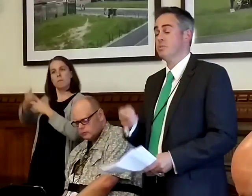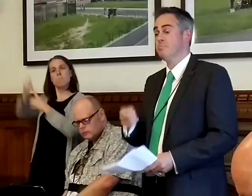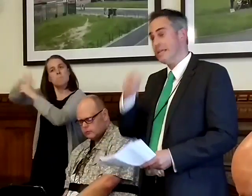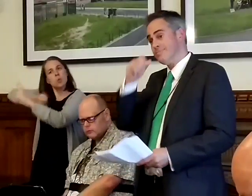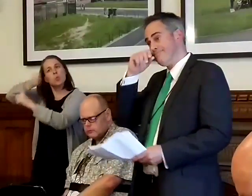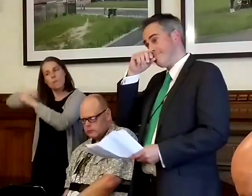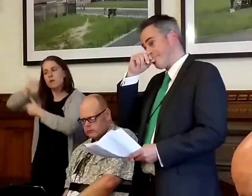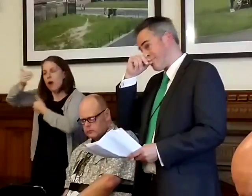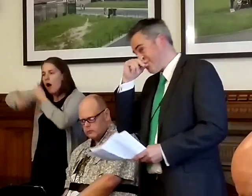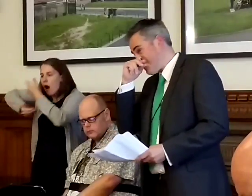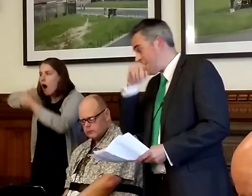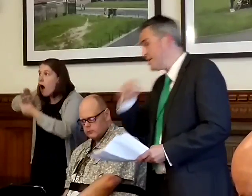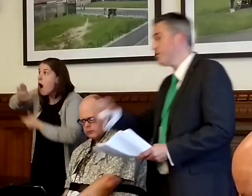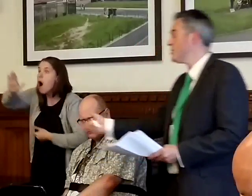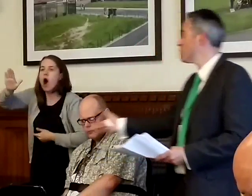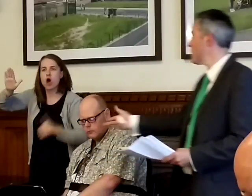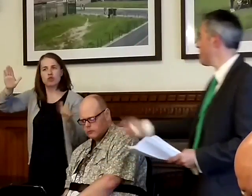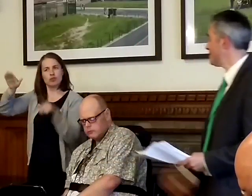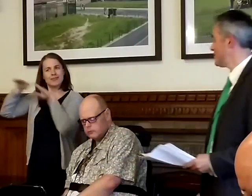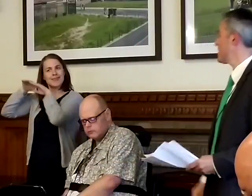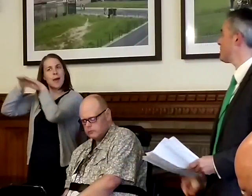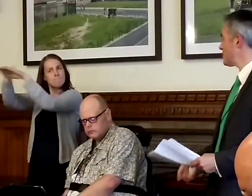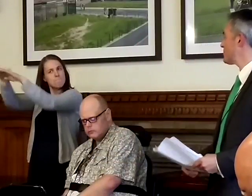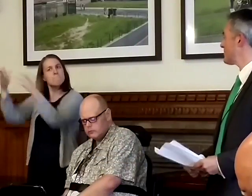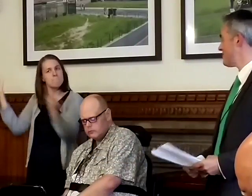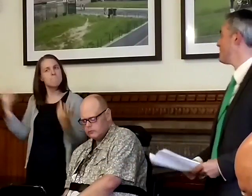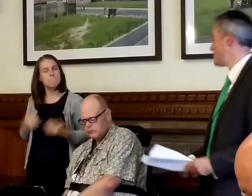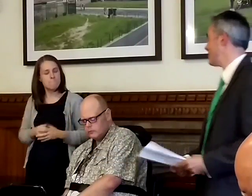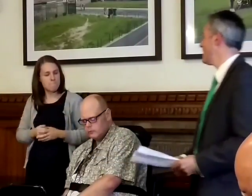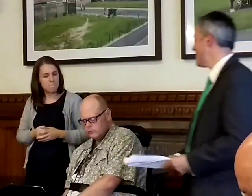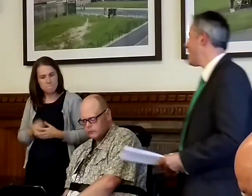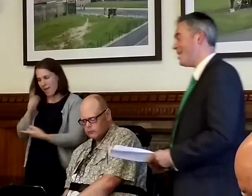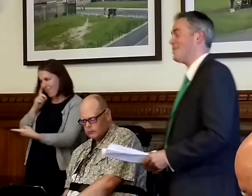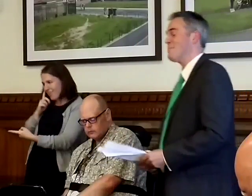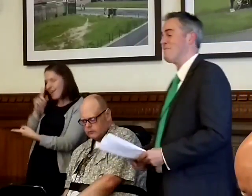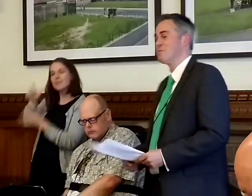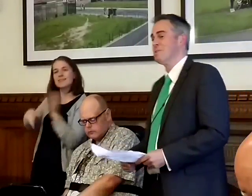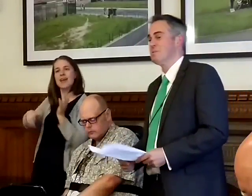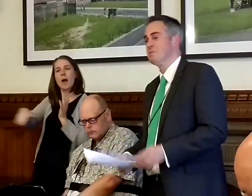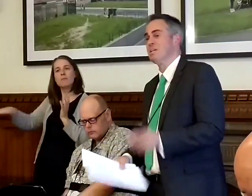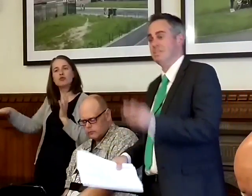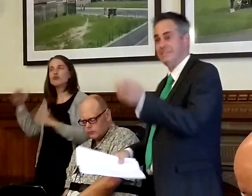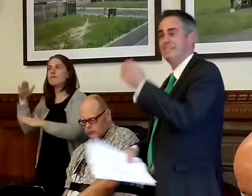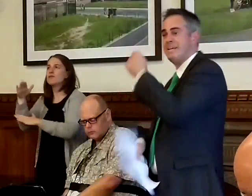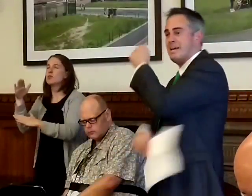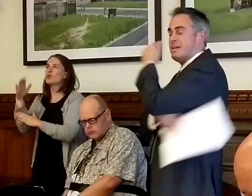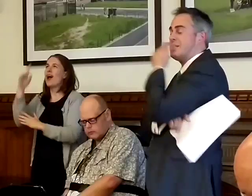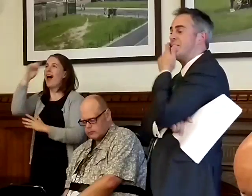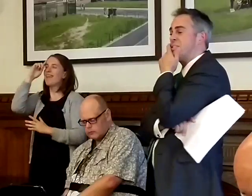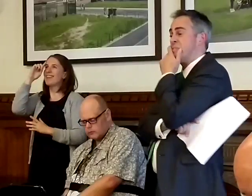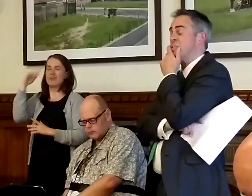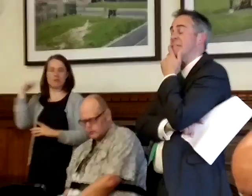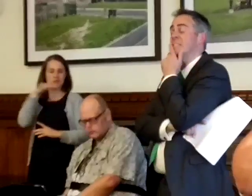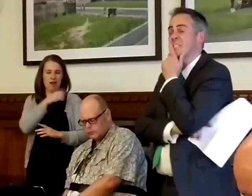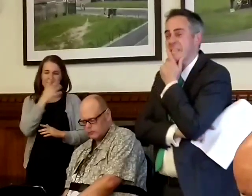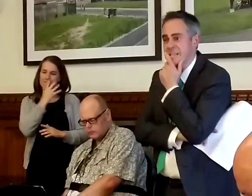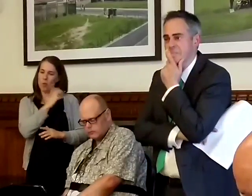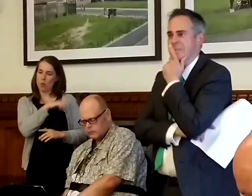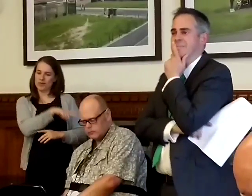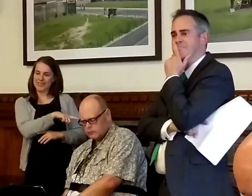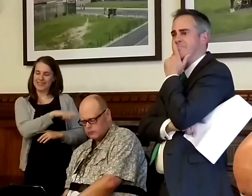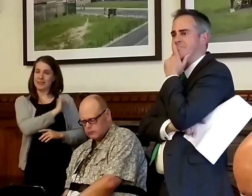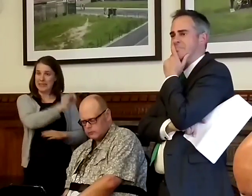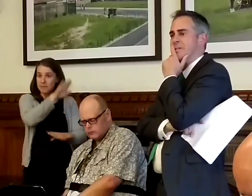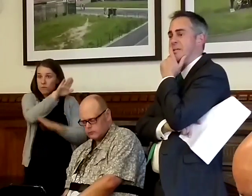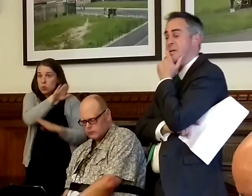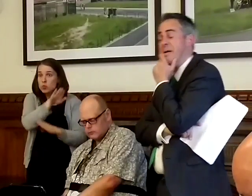that's the way it should be. And hearing you talk about disabled children in the future, I look at my 14-year-old son and I see his future, and it